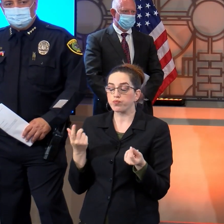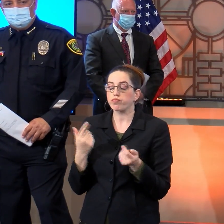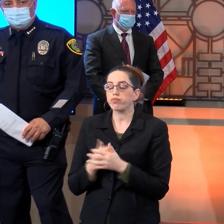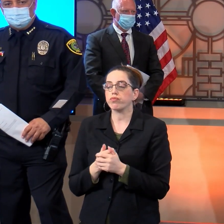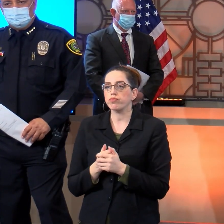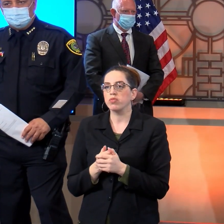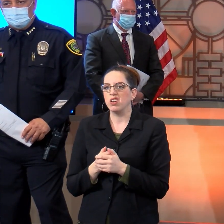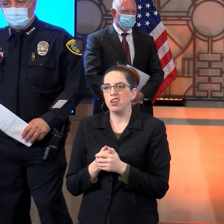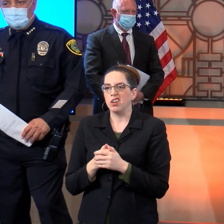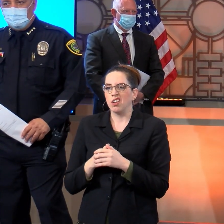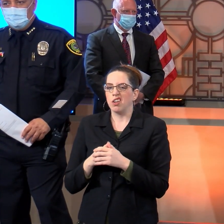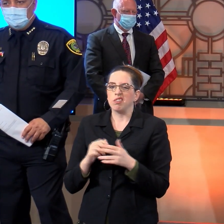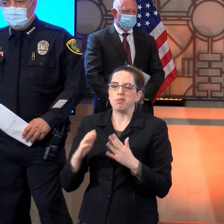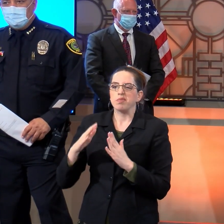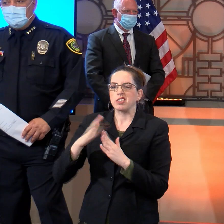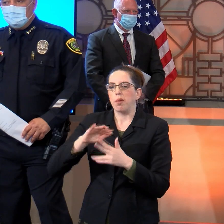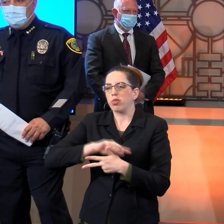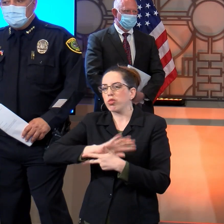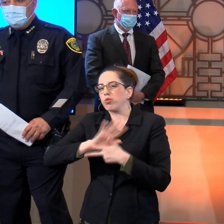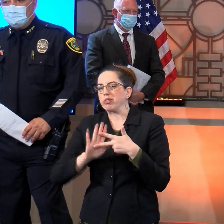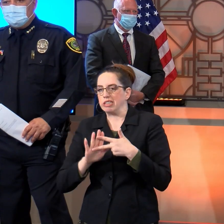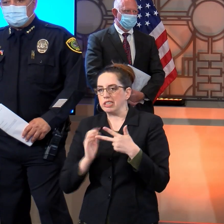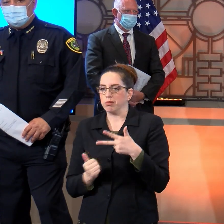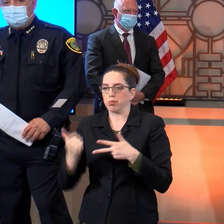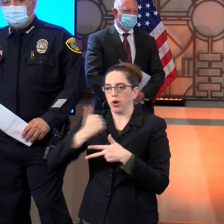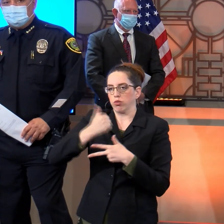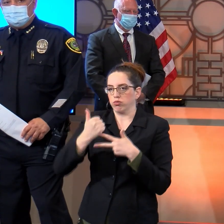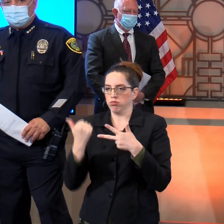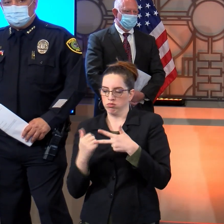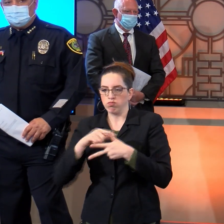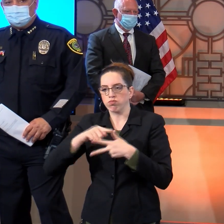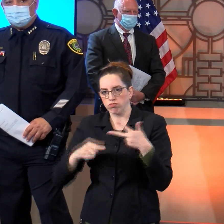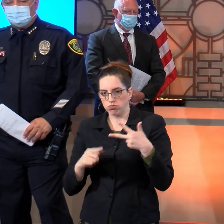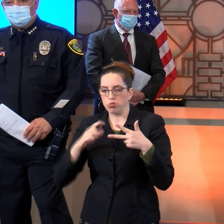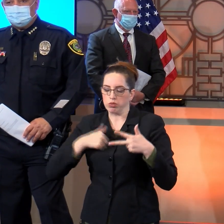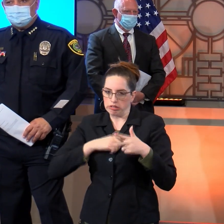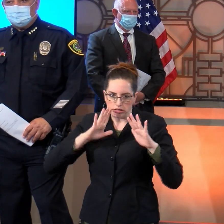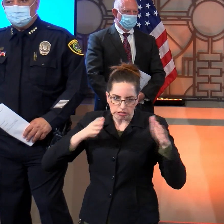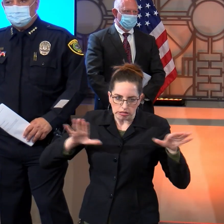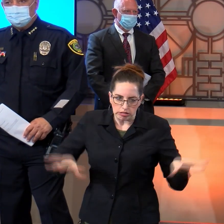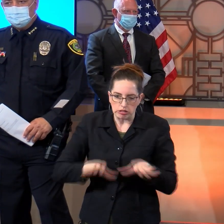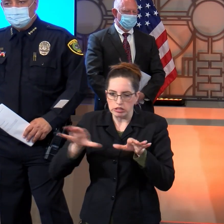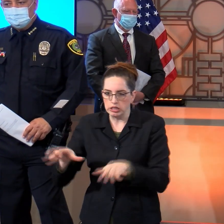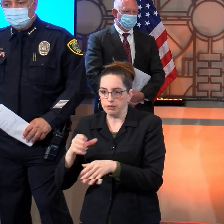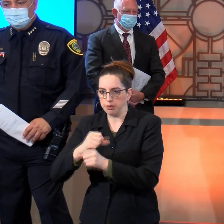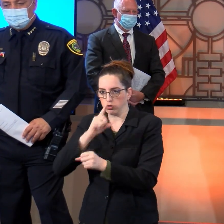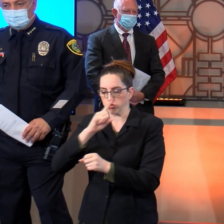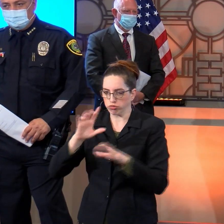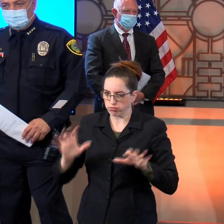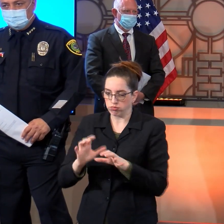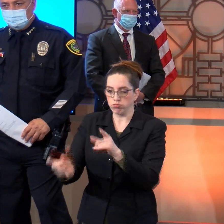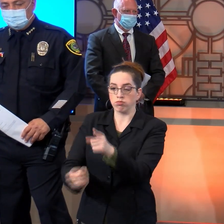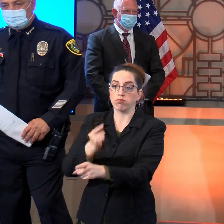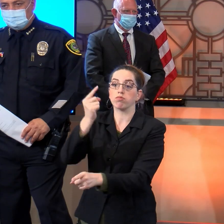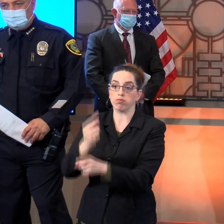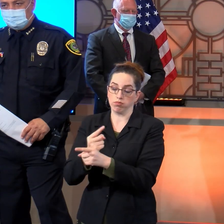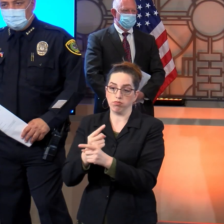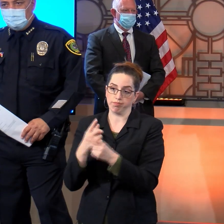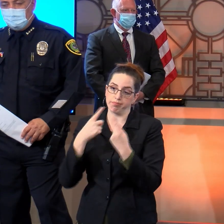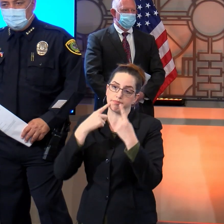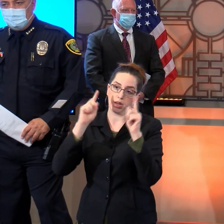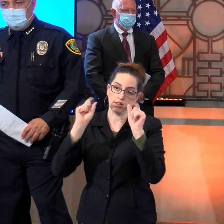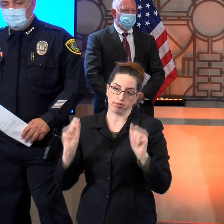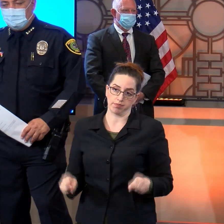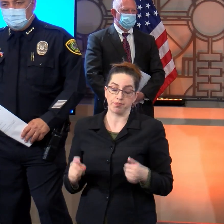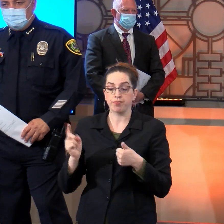on the top 3 or so priorities where we're really focusing a lot of our attention to make sure that we do this right. And number